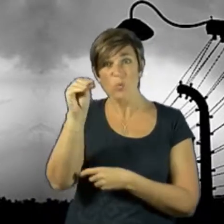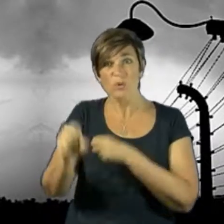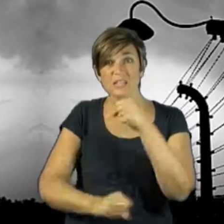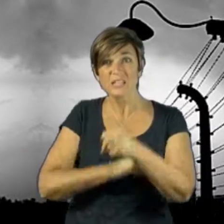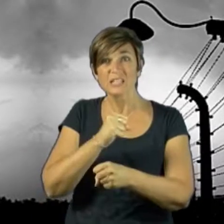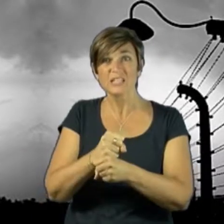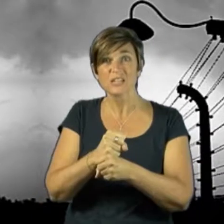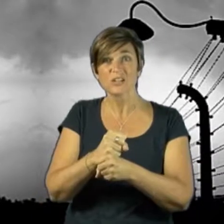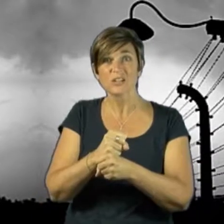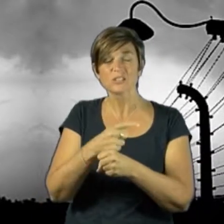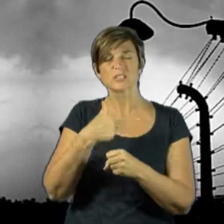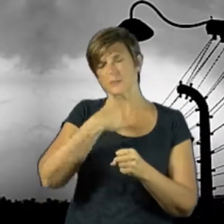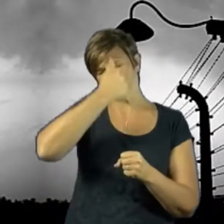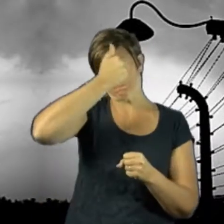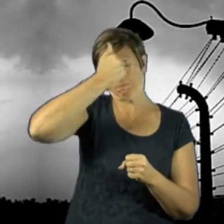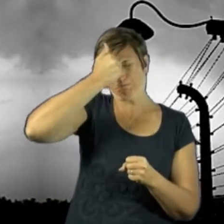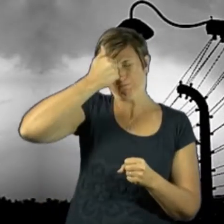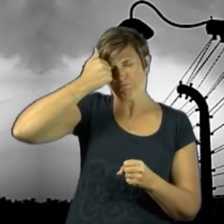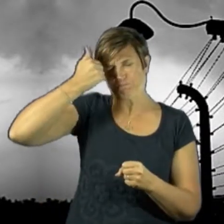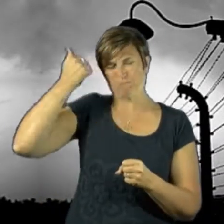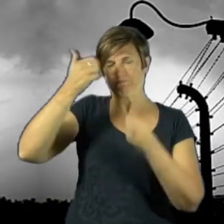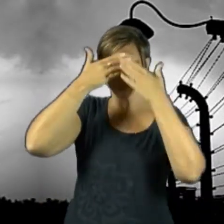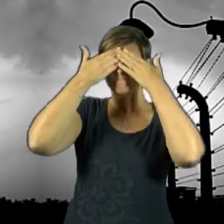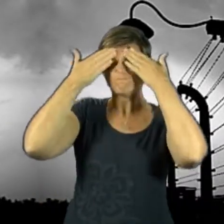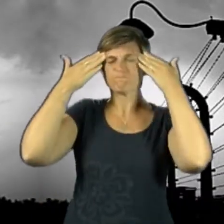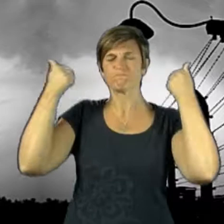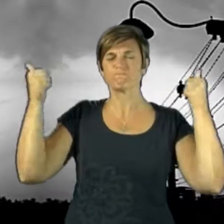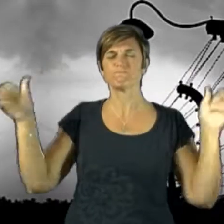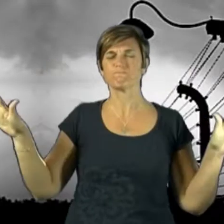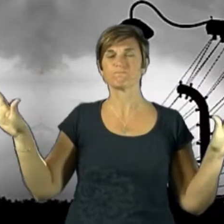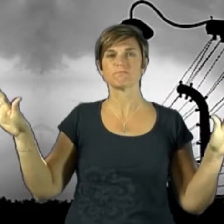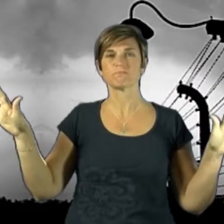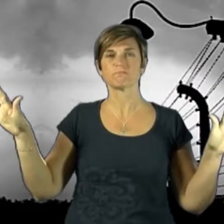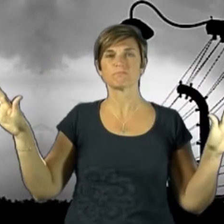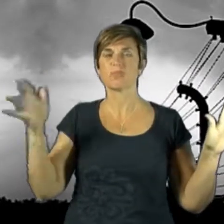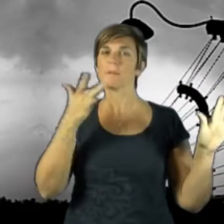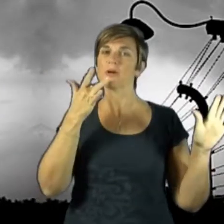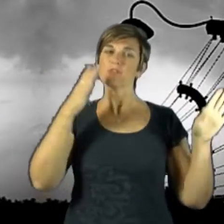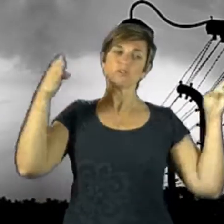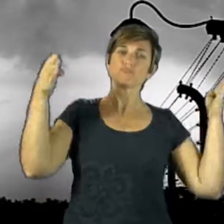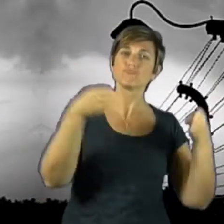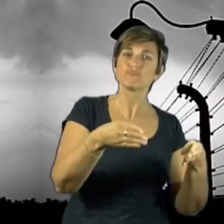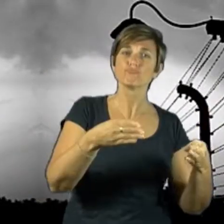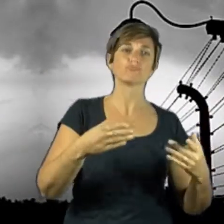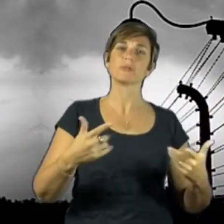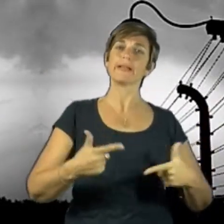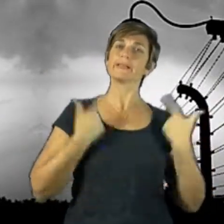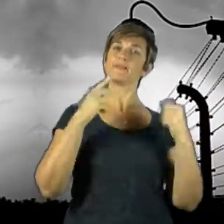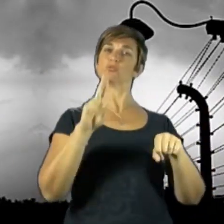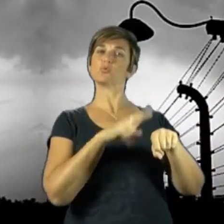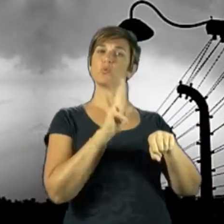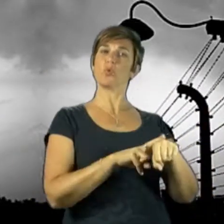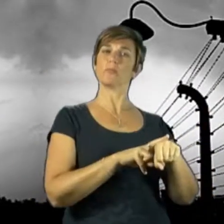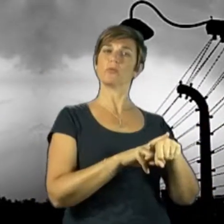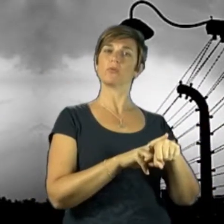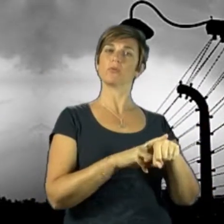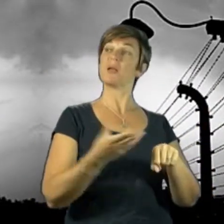For more than 40 years, I had pushed that aside because I really wanted to live normally and didn't want to talk